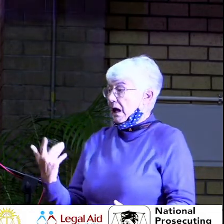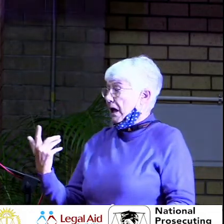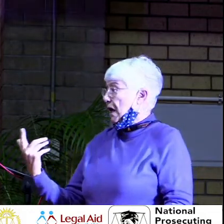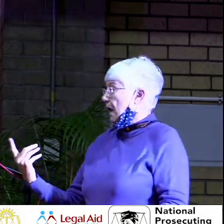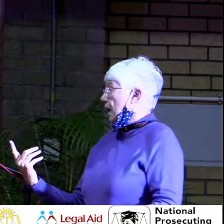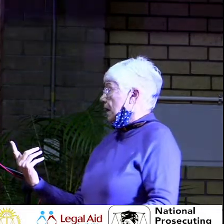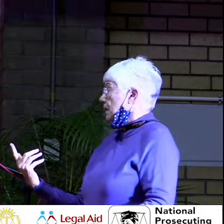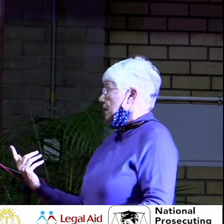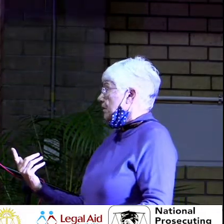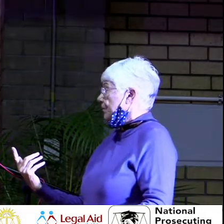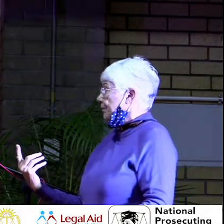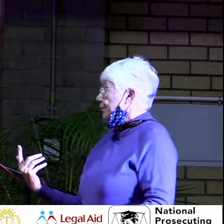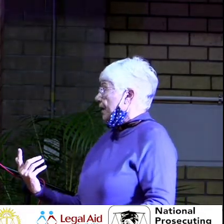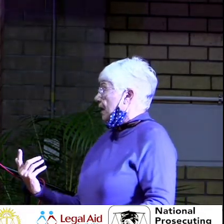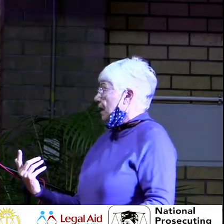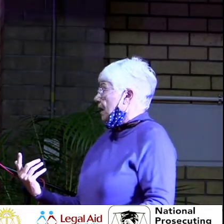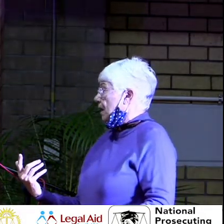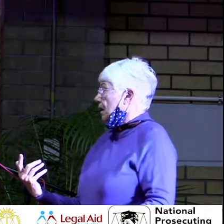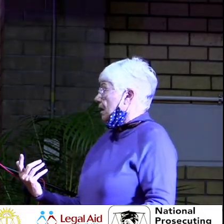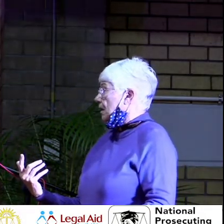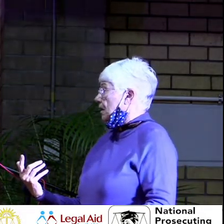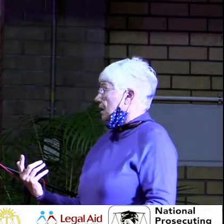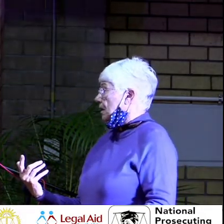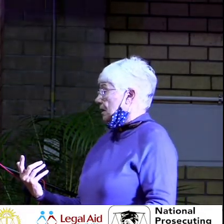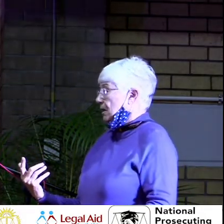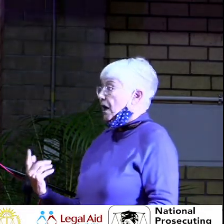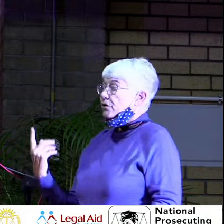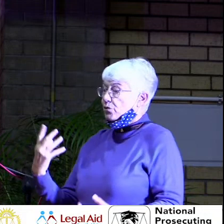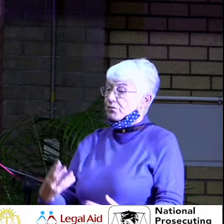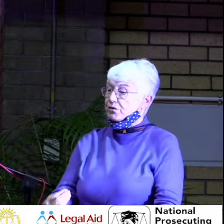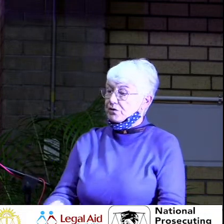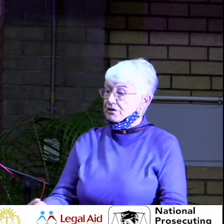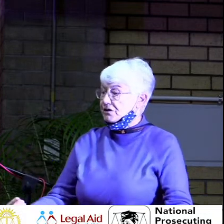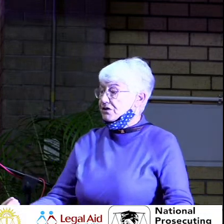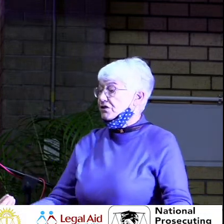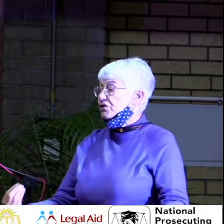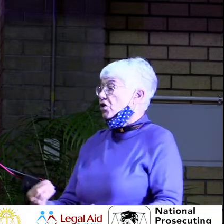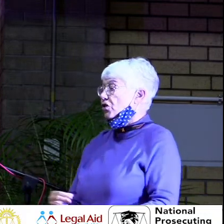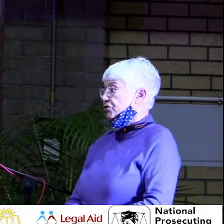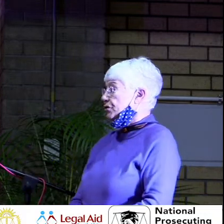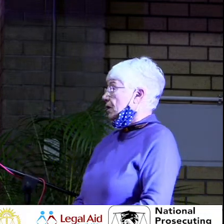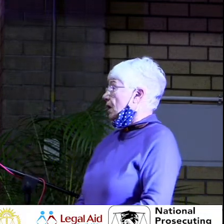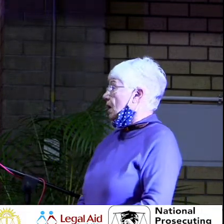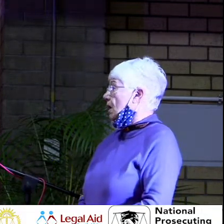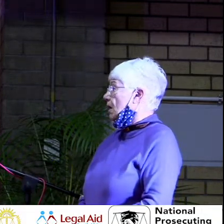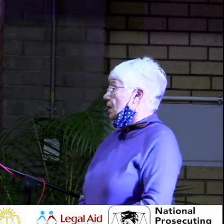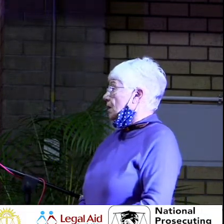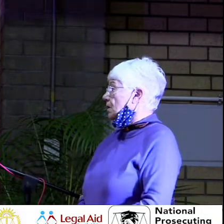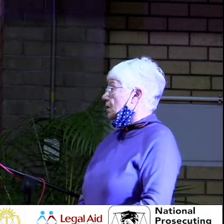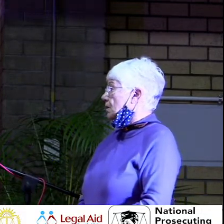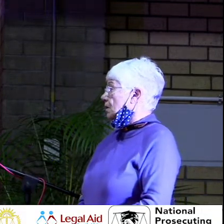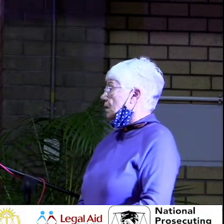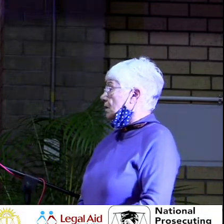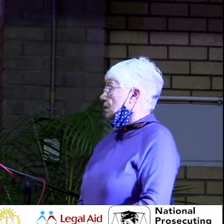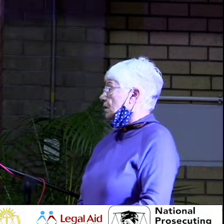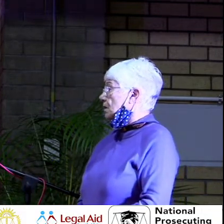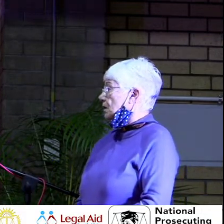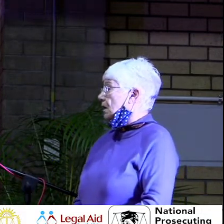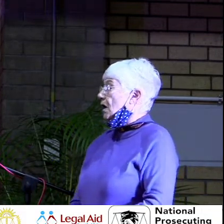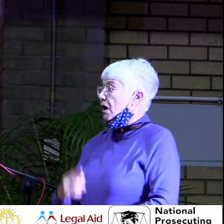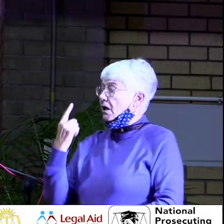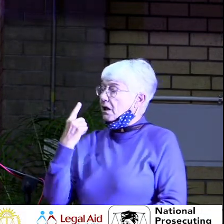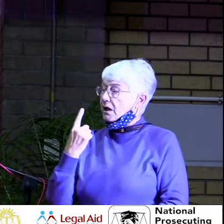our core business. We are the custodians of the Children's Act. And we believe that each child